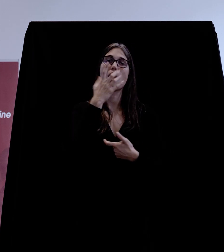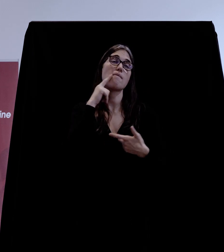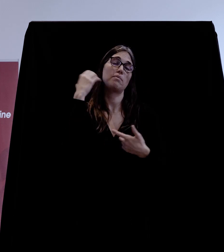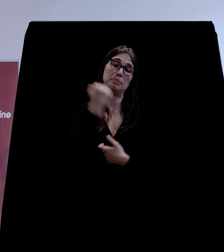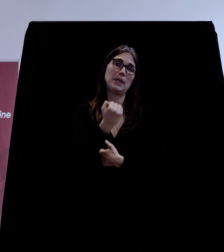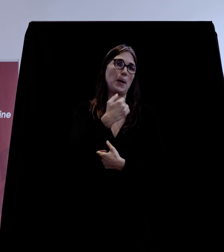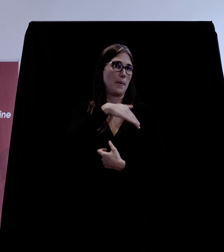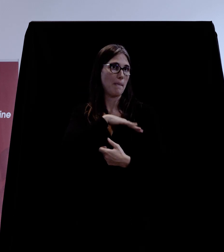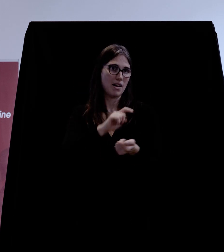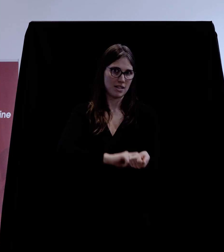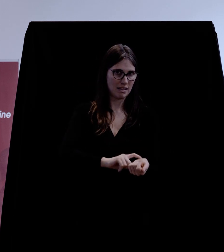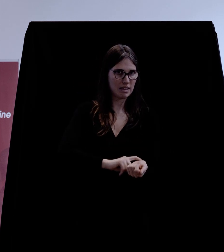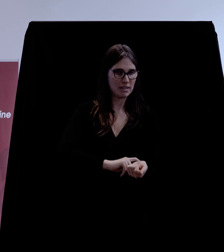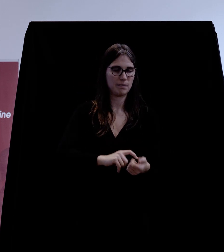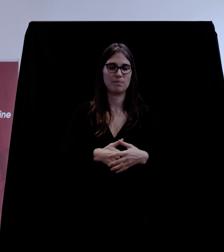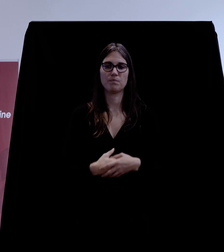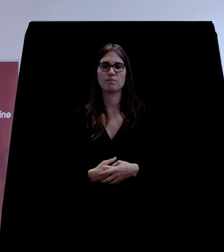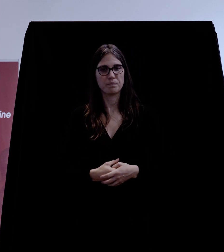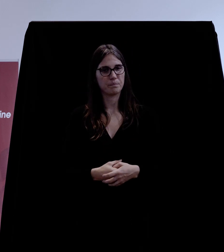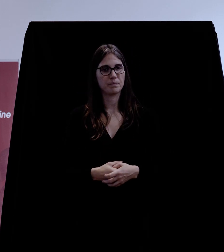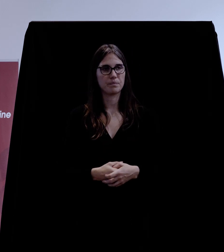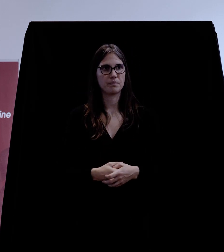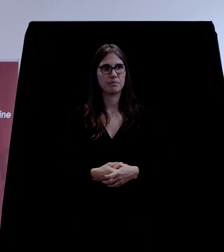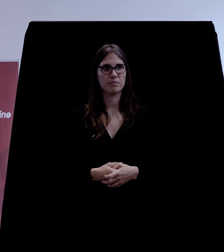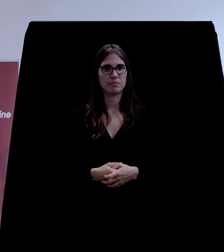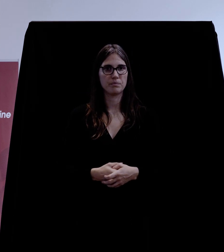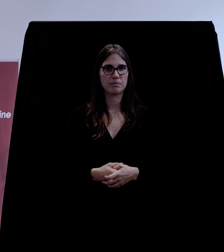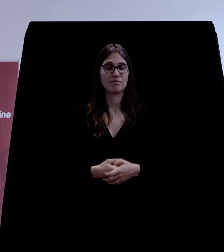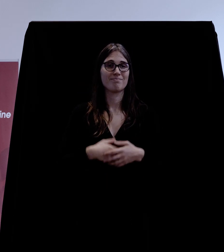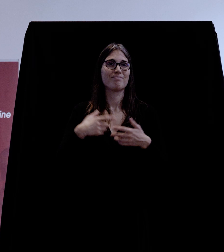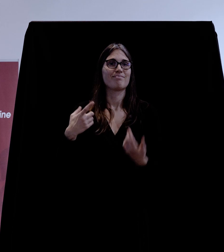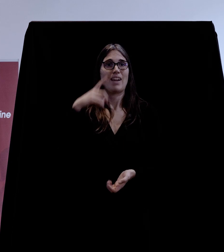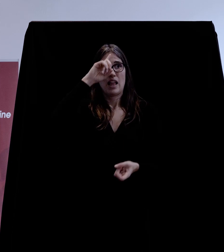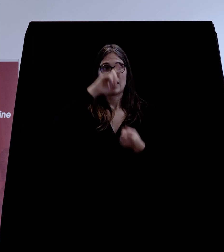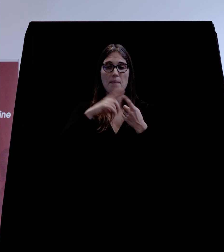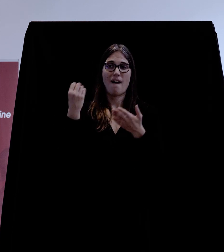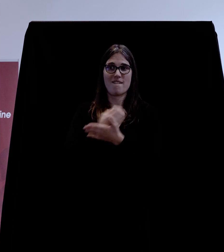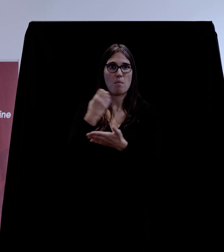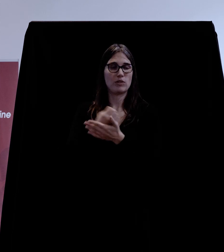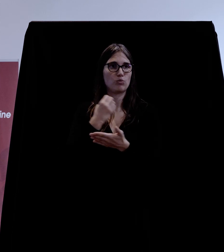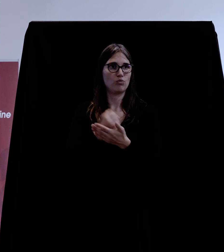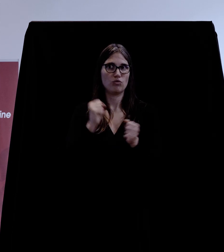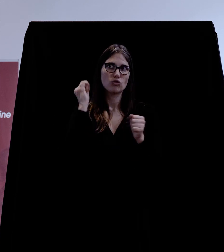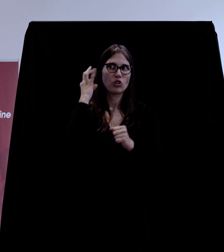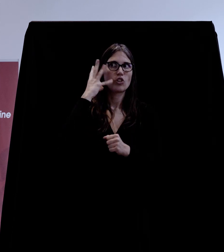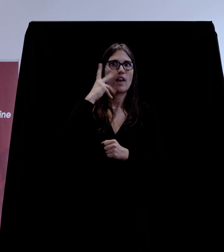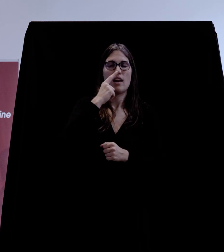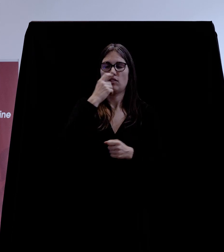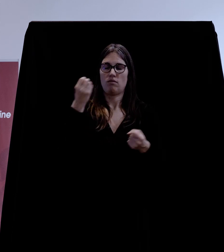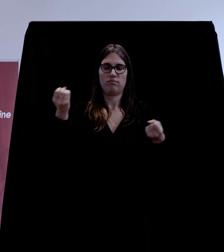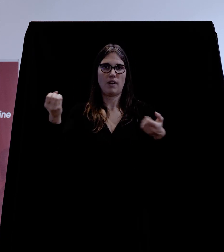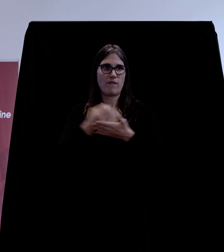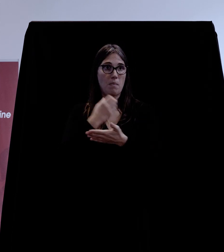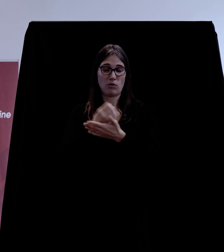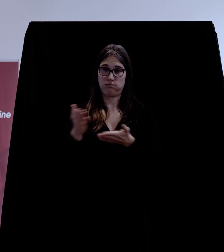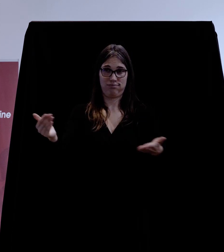sensory overload. My kid, I used to take him for walks all the time, and there was a bush he really liked to touch and feel